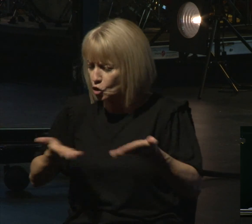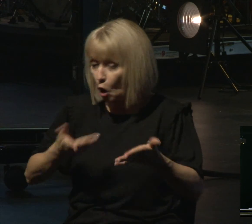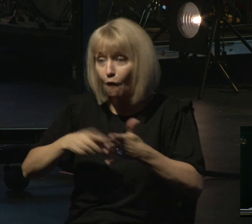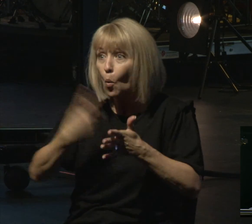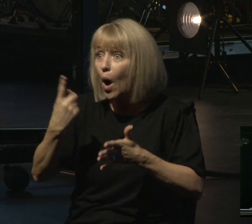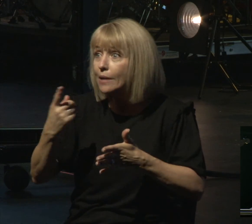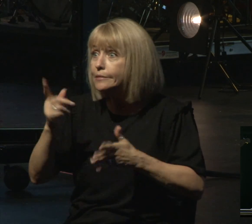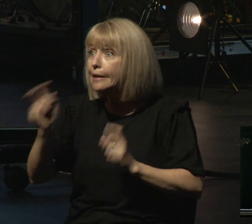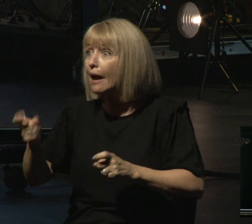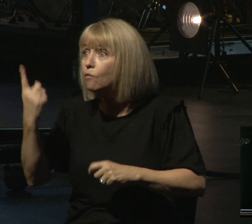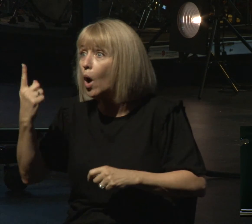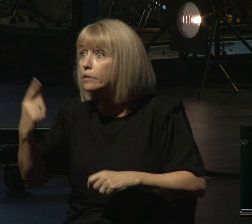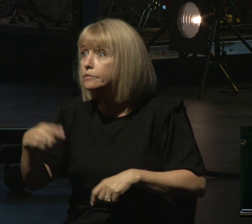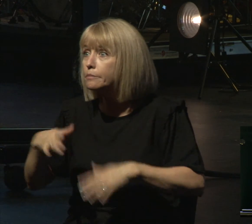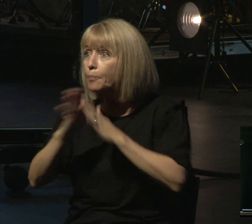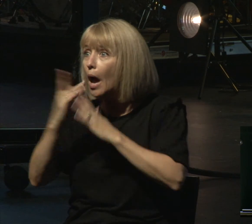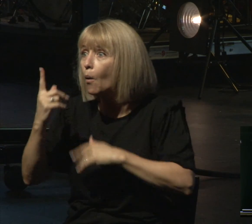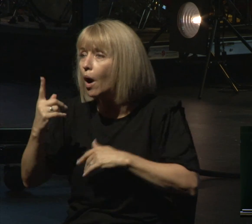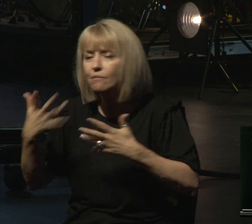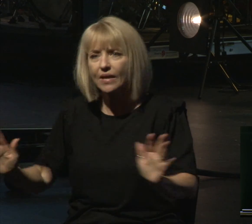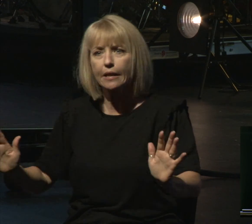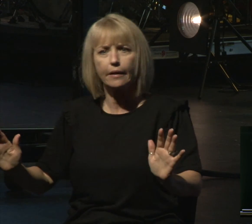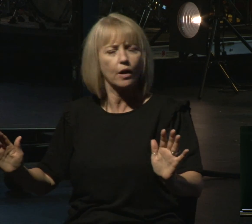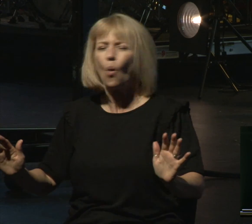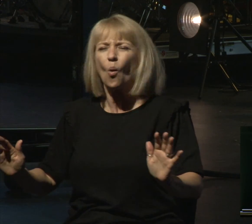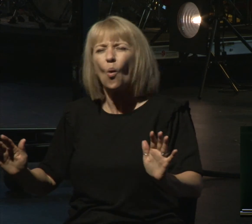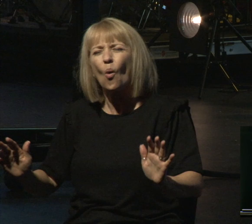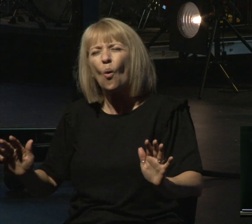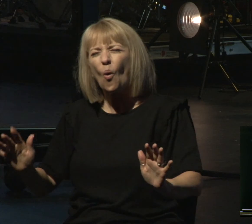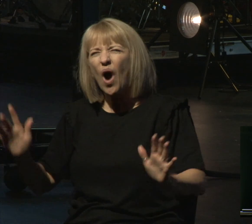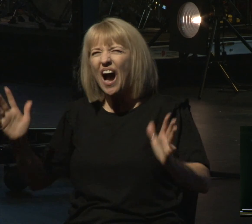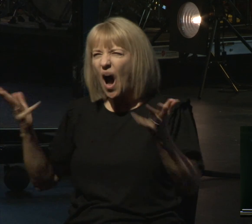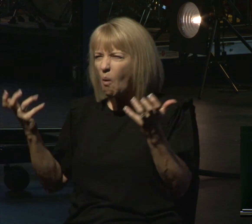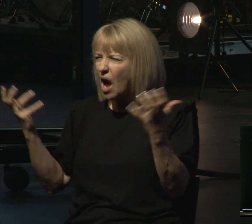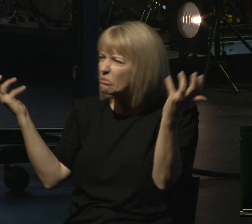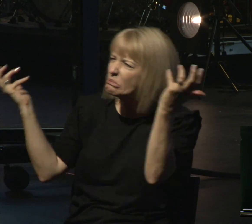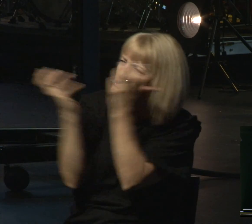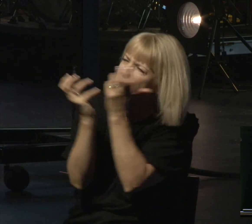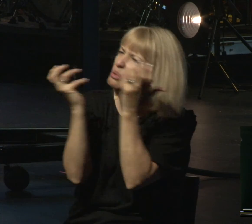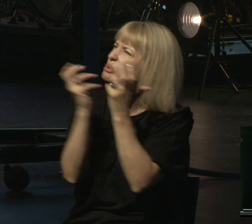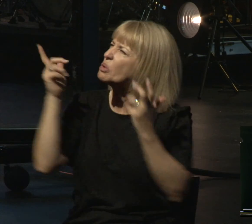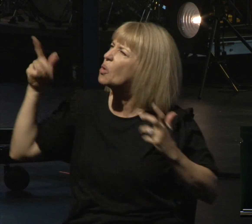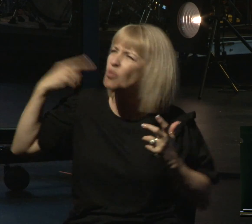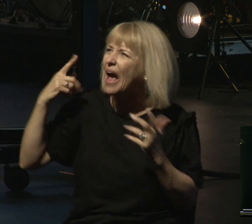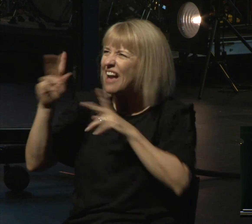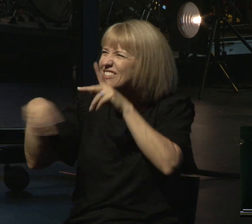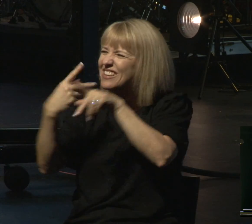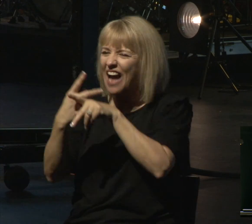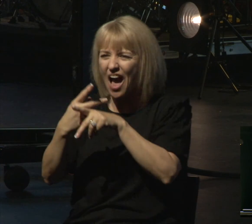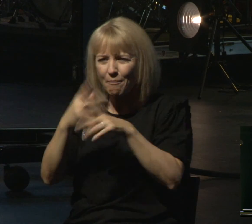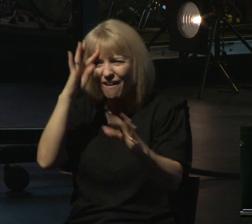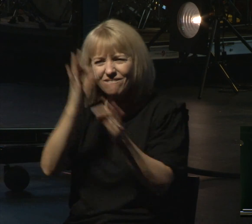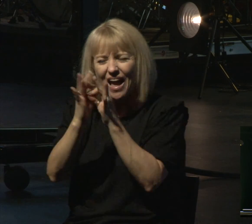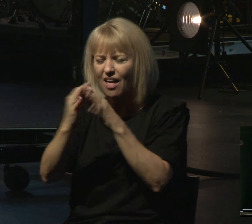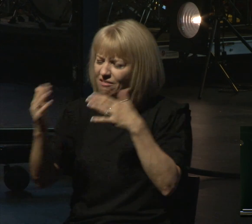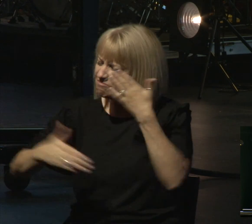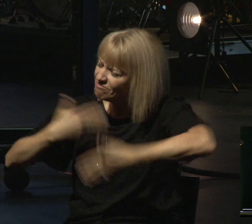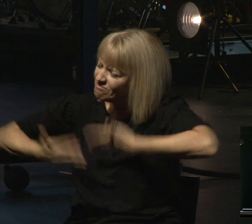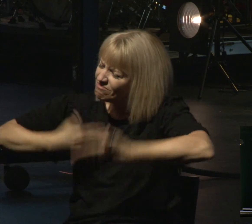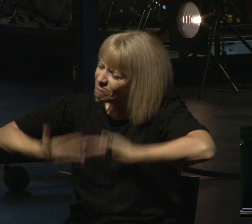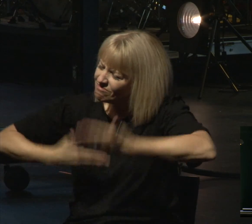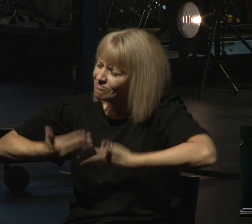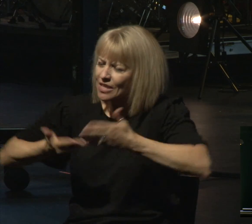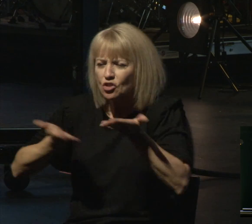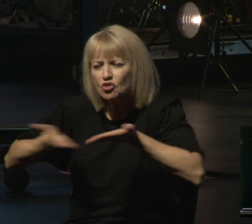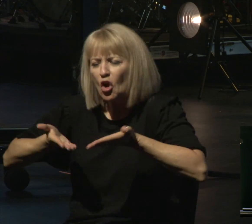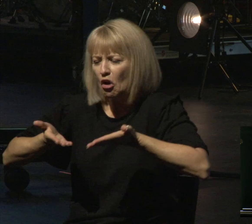once, but a faith that for the decades to come is continually serving, continually praying,